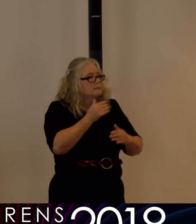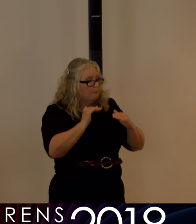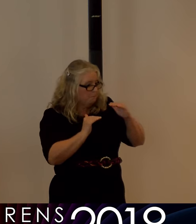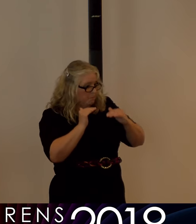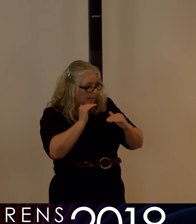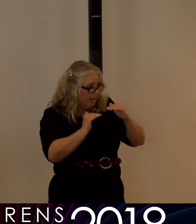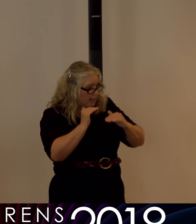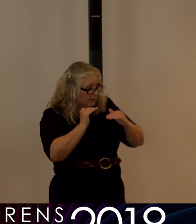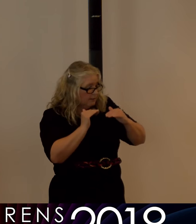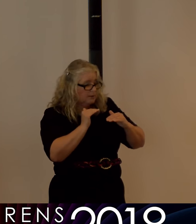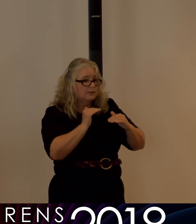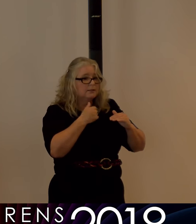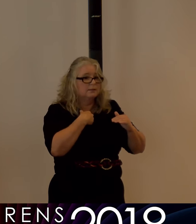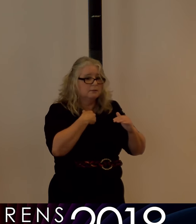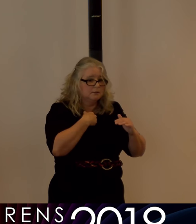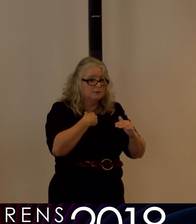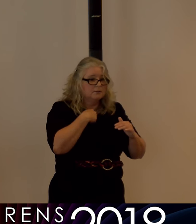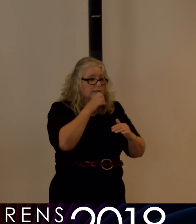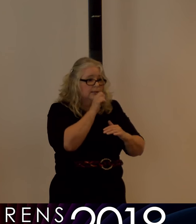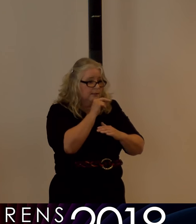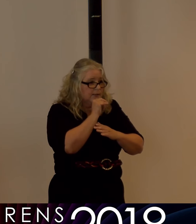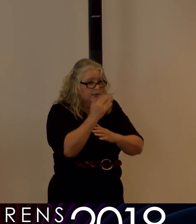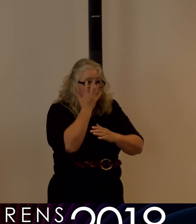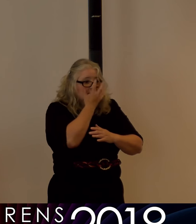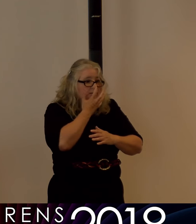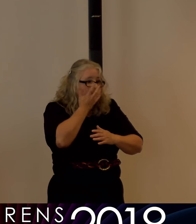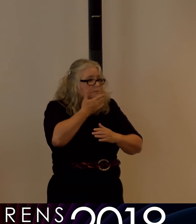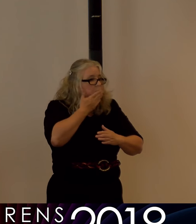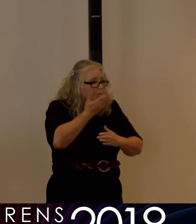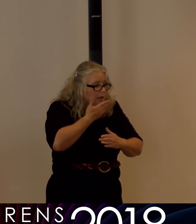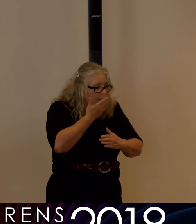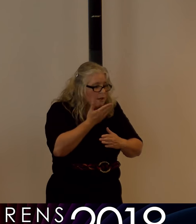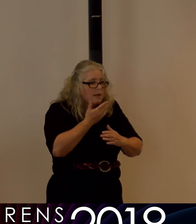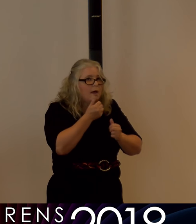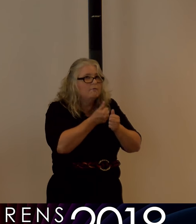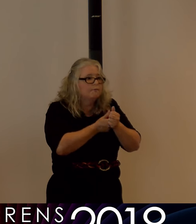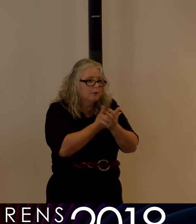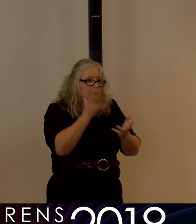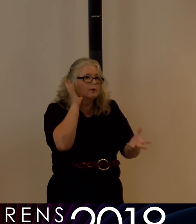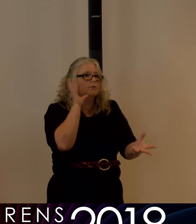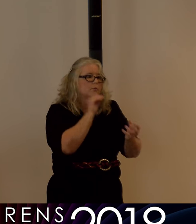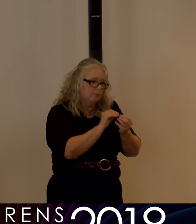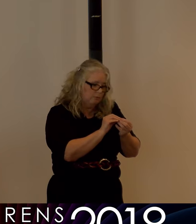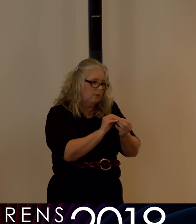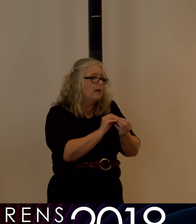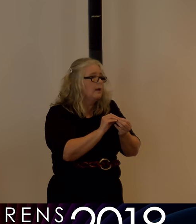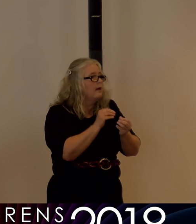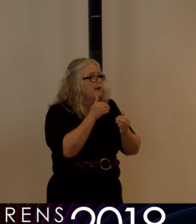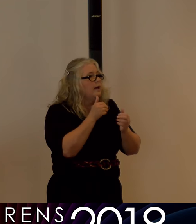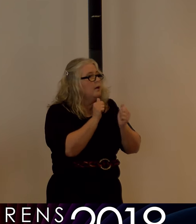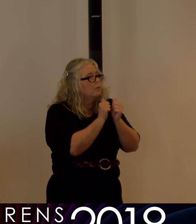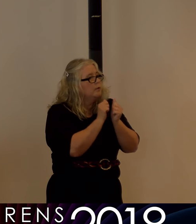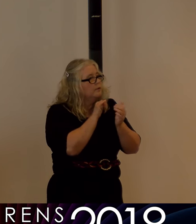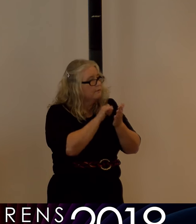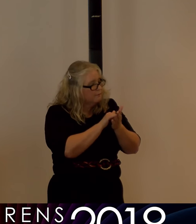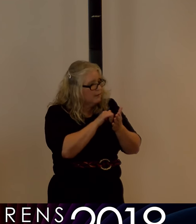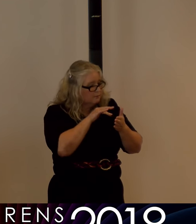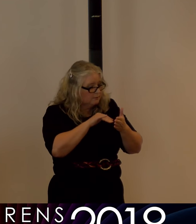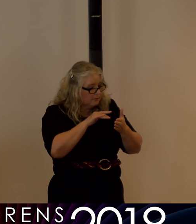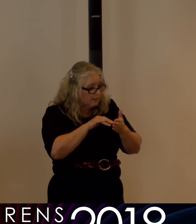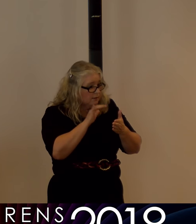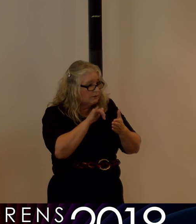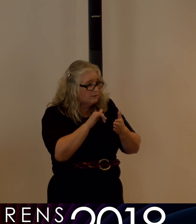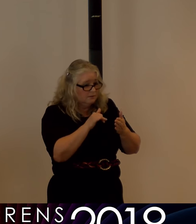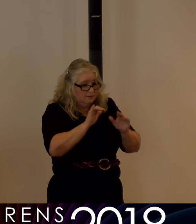touch, olfaction or sense of smell. And in that setting, the challenges that people face with CHARGE syndrome are truly